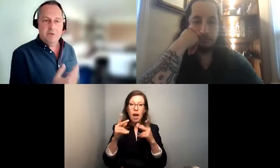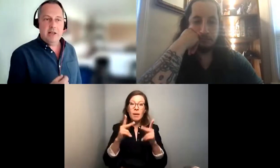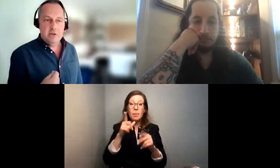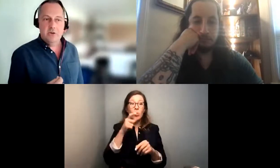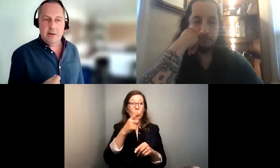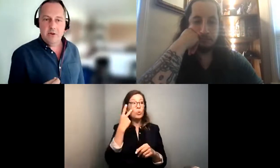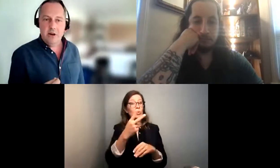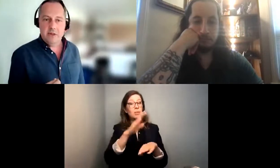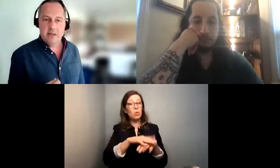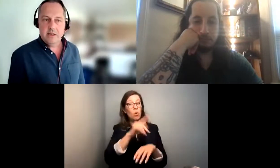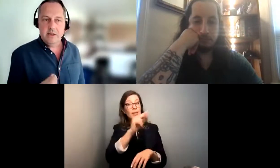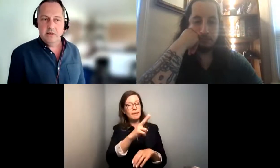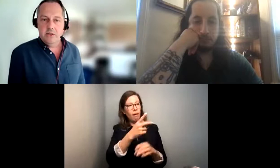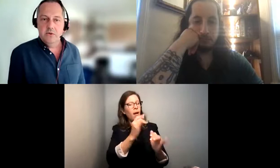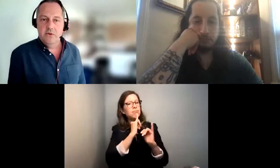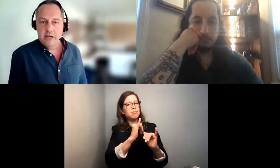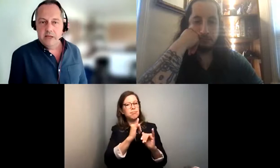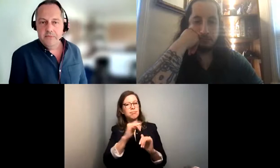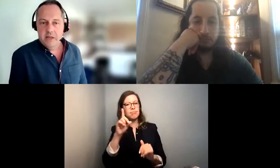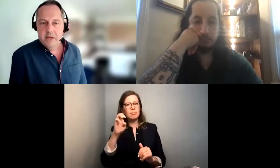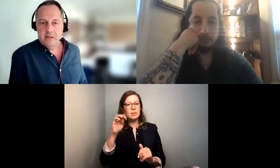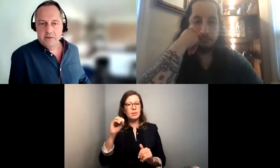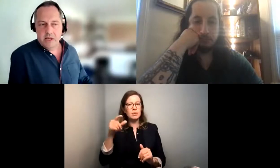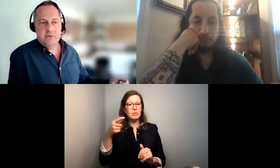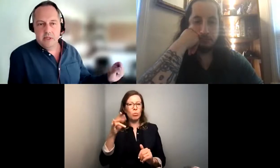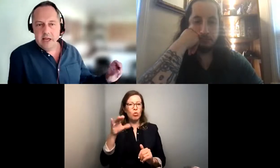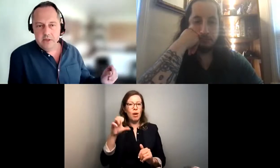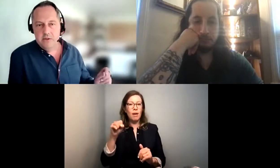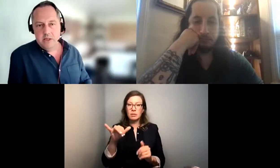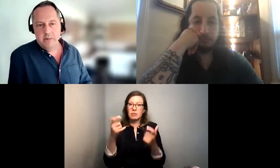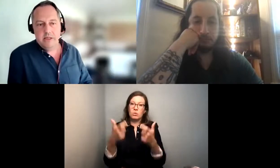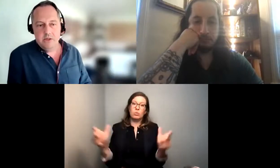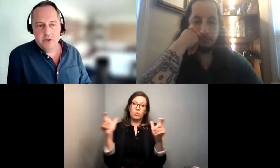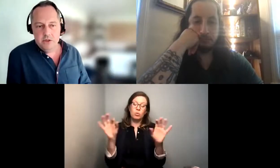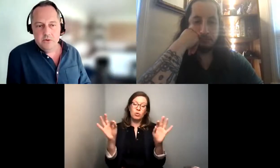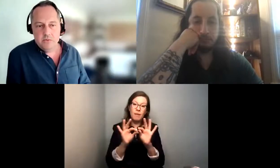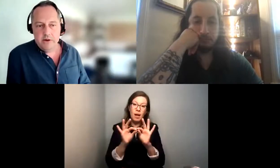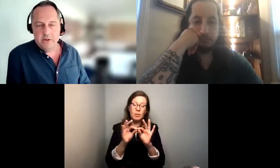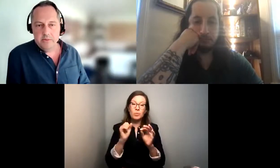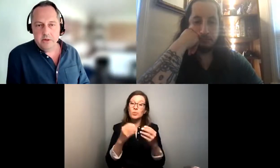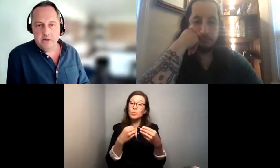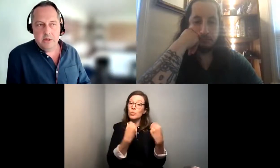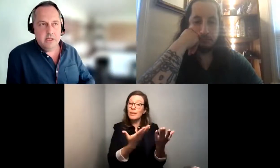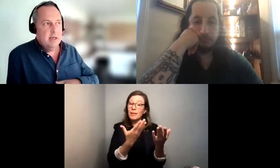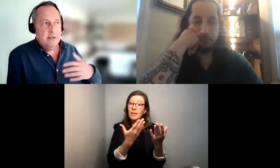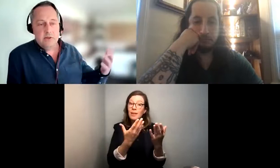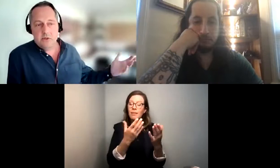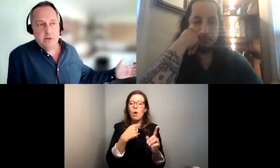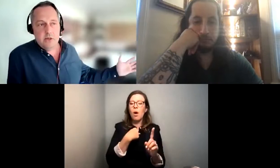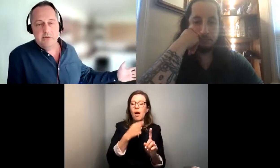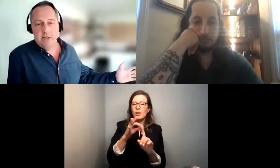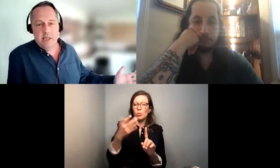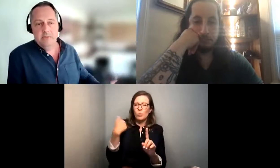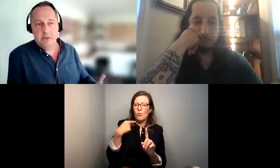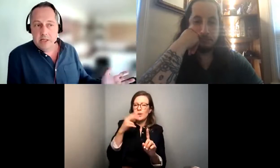TV reflect your demographic, you know, that has huge value. So to give the end user the ability to choose what their interpreter looks like, there's also,